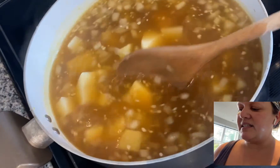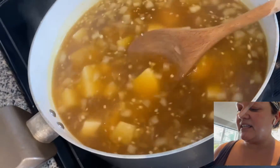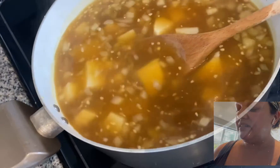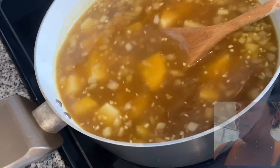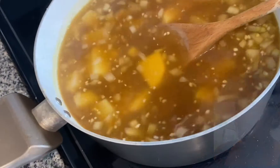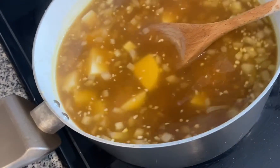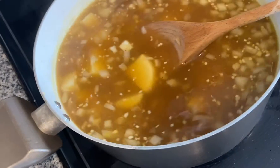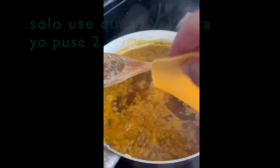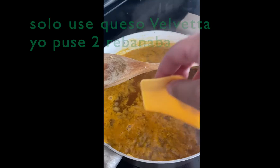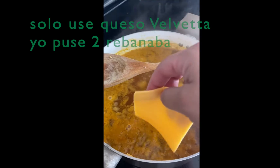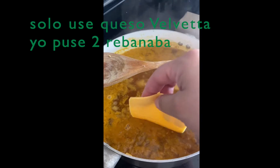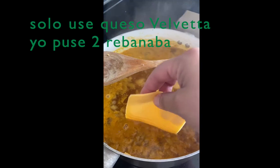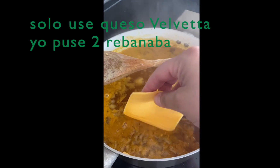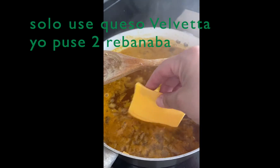sal.